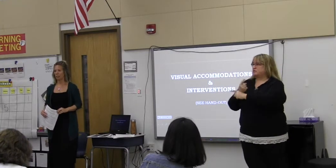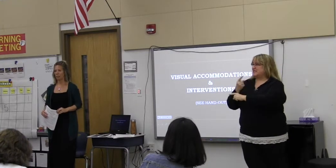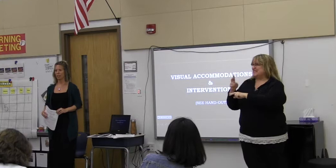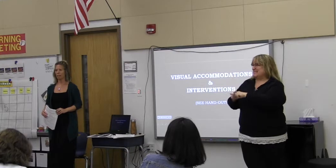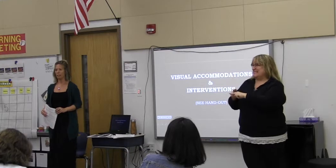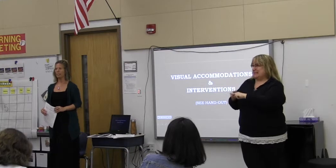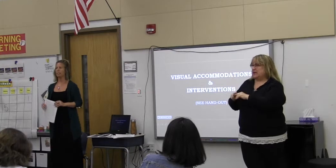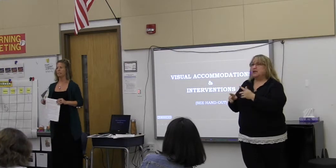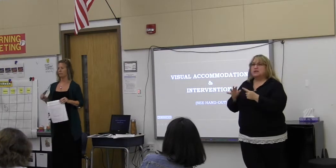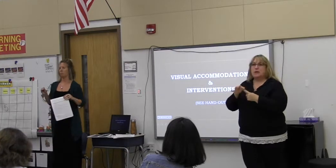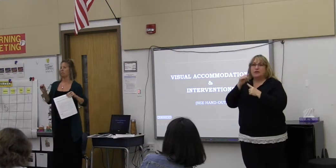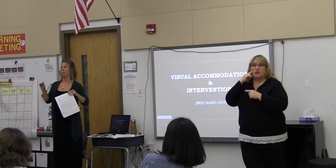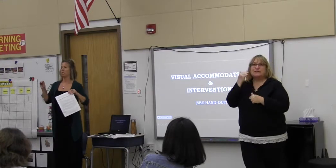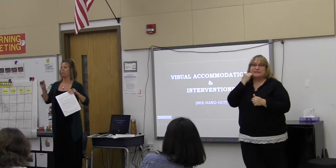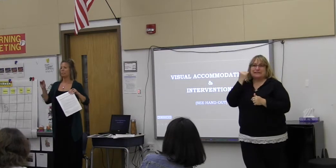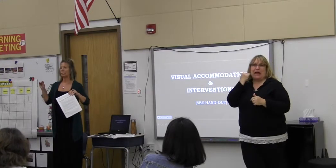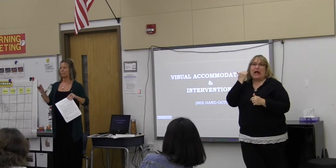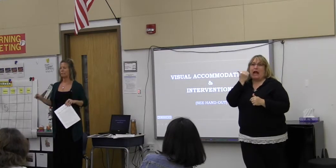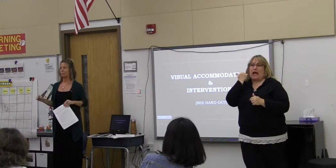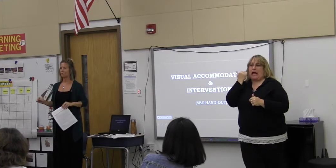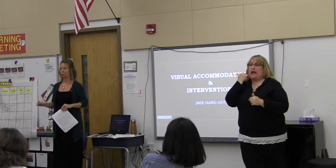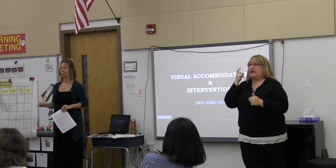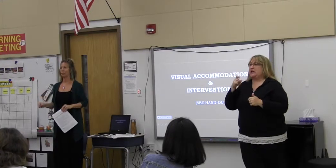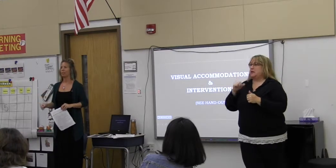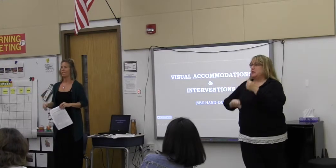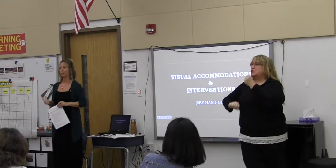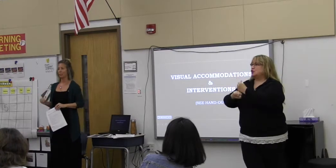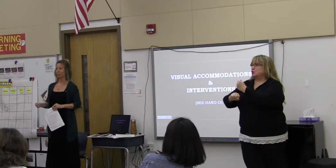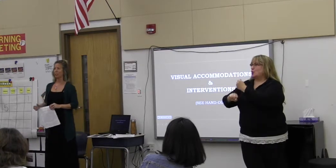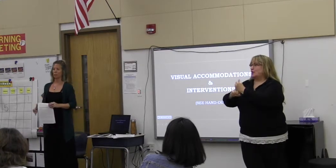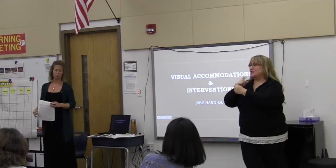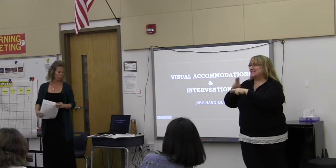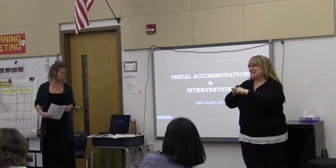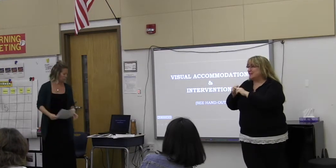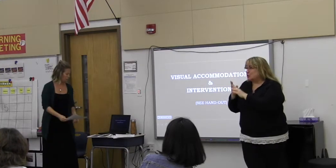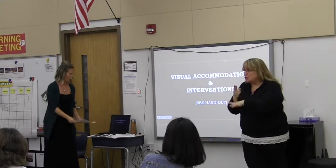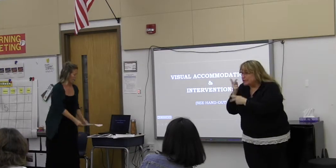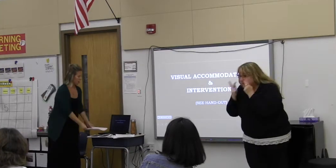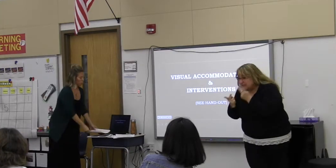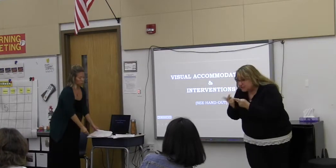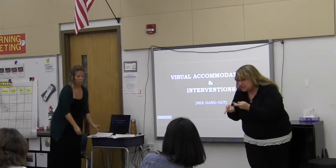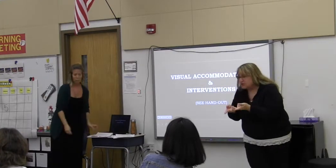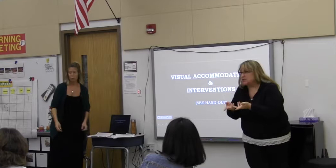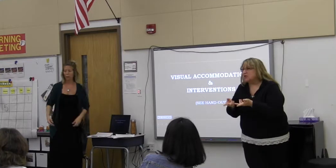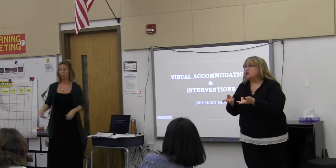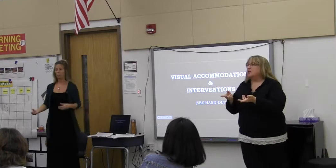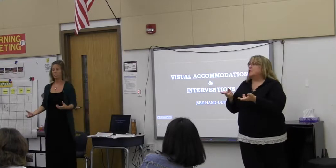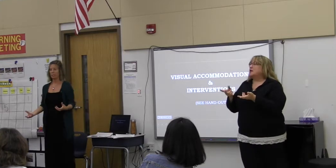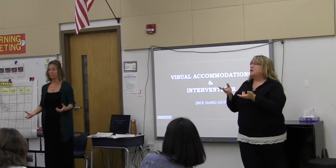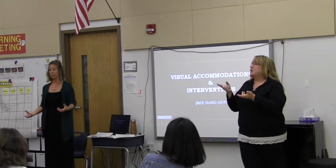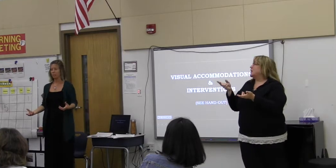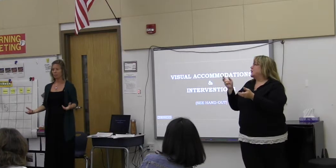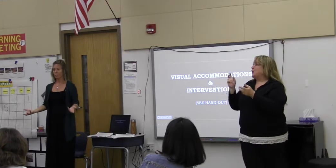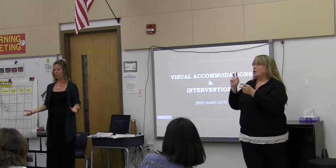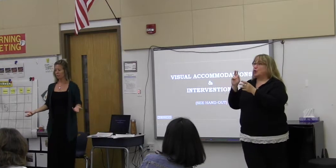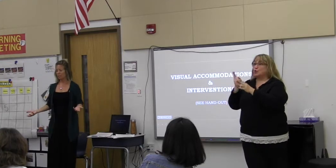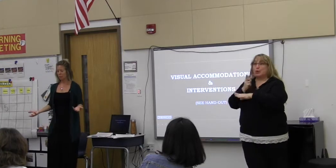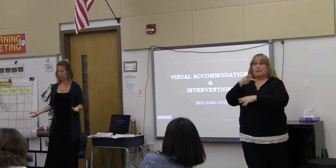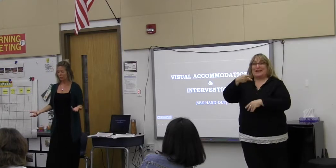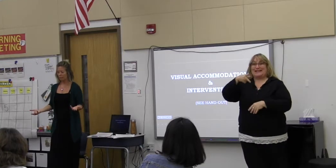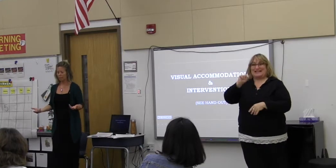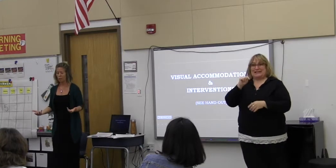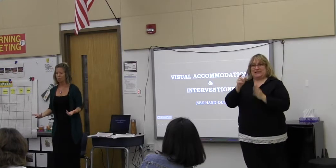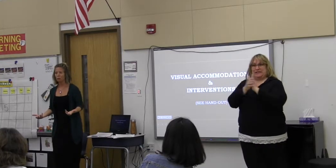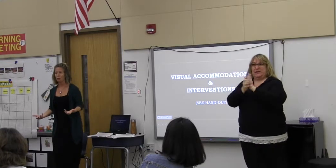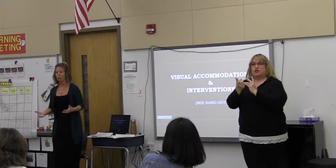for Stan. He needs to be supported if he's going to use his vision. When he's working on PT skills and